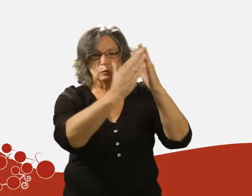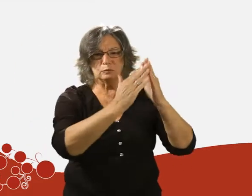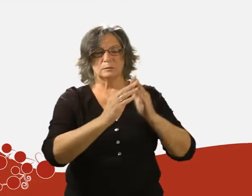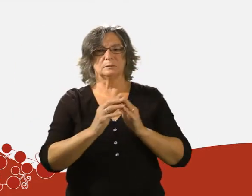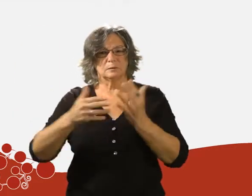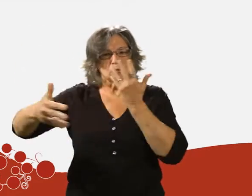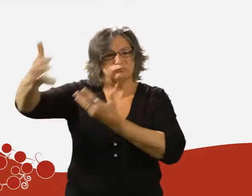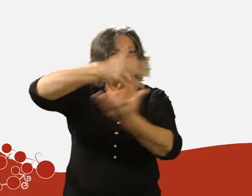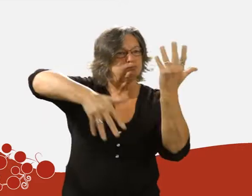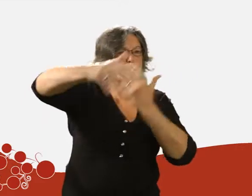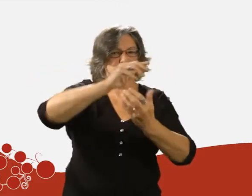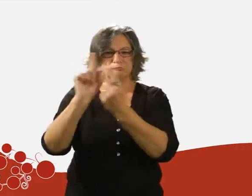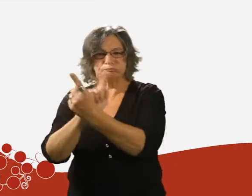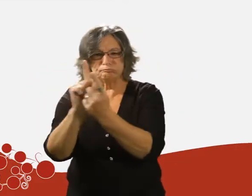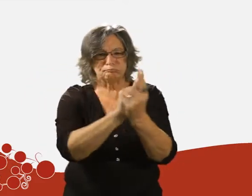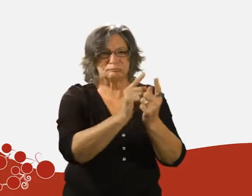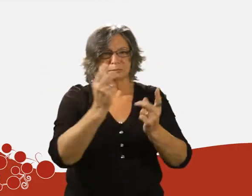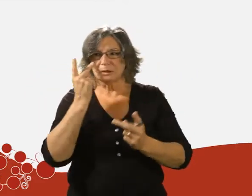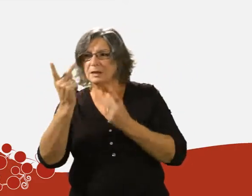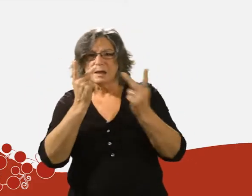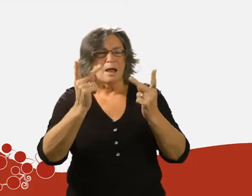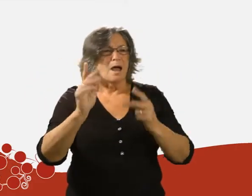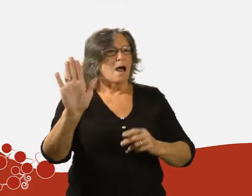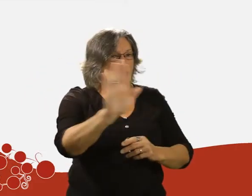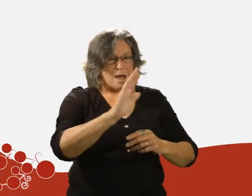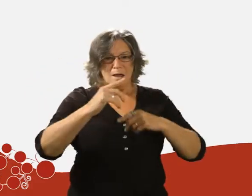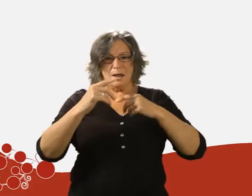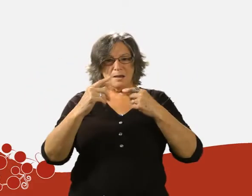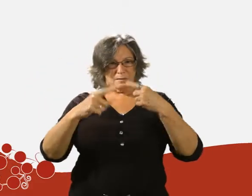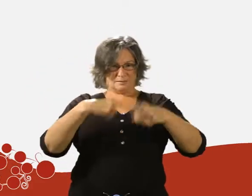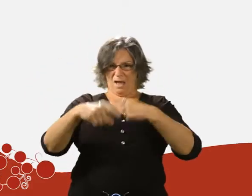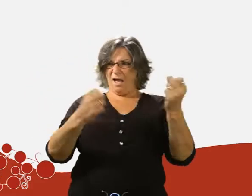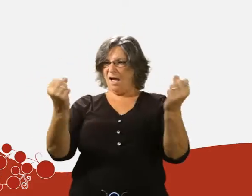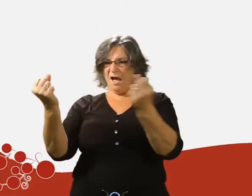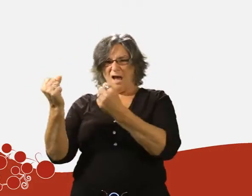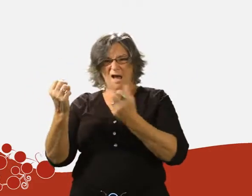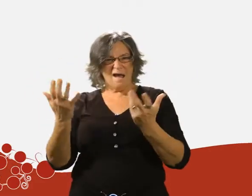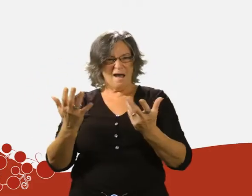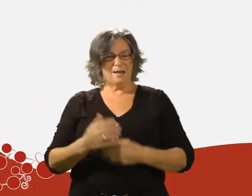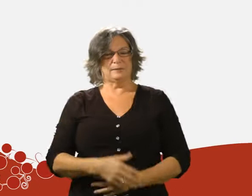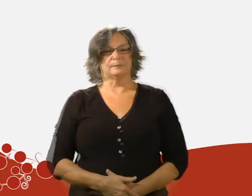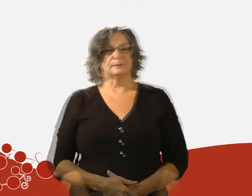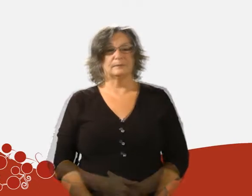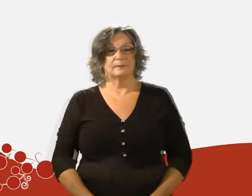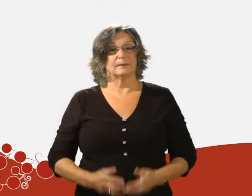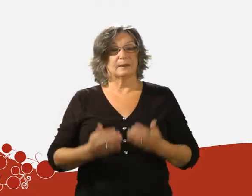is that you get out and meet the people in your community to see what signs are common for your area.